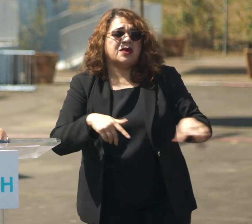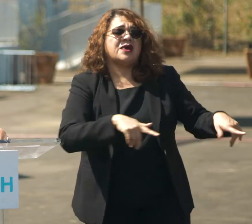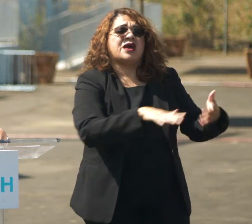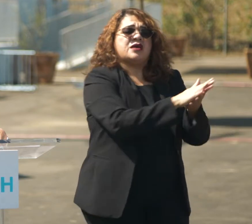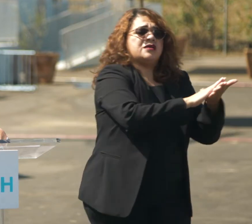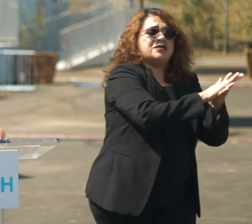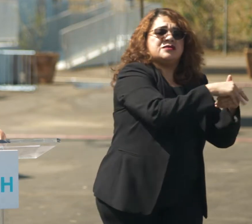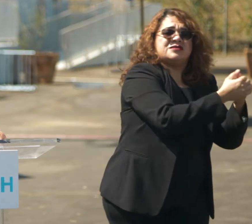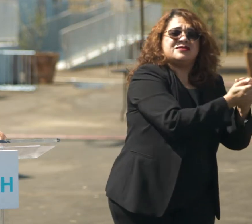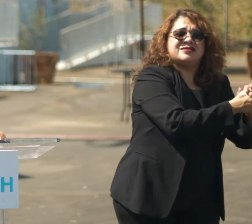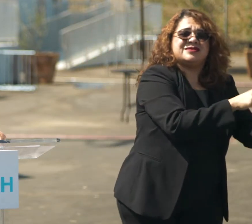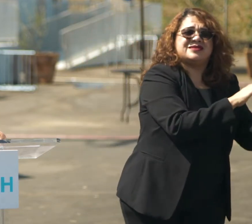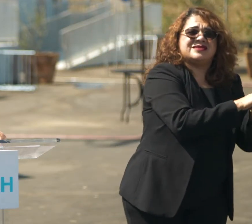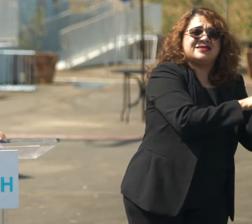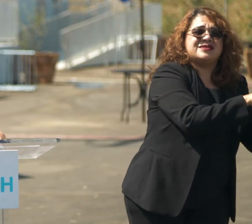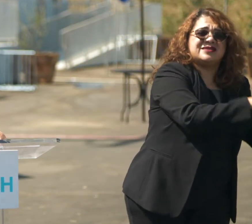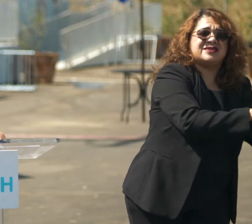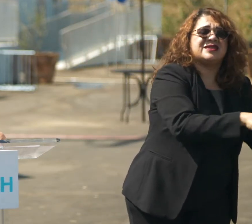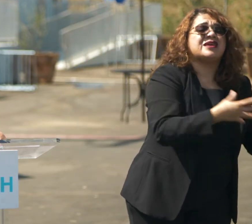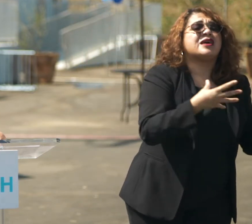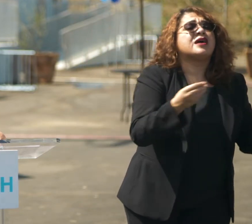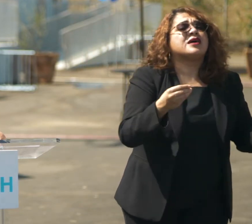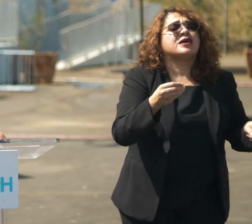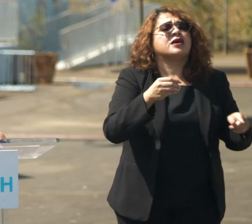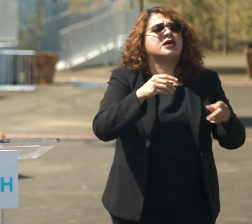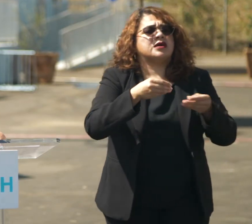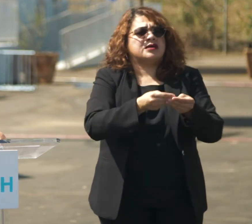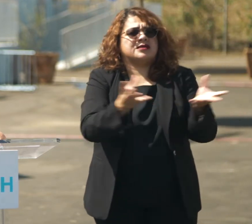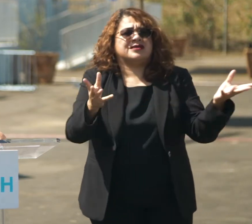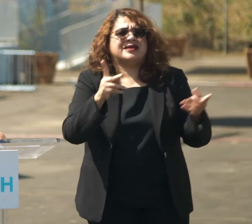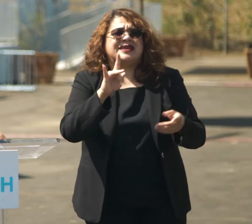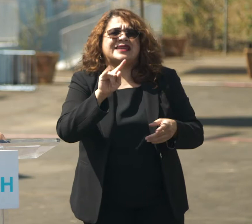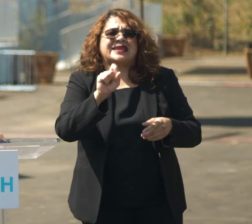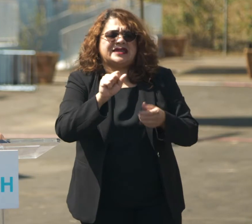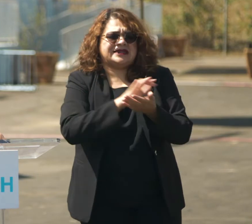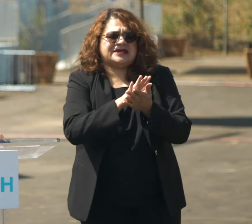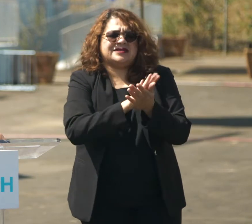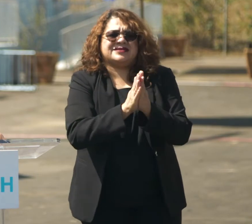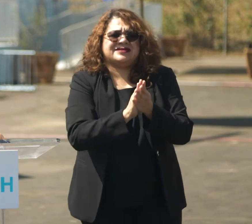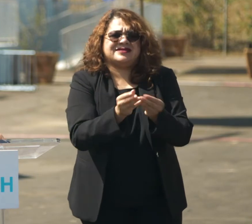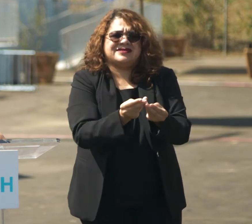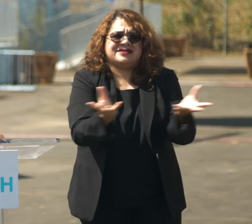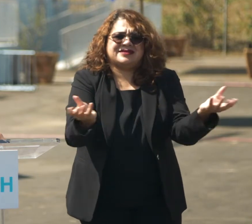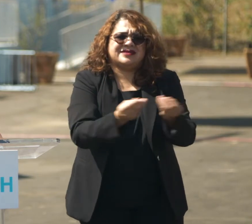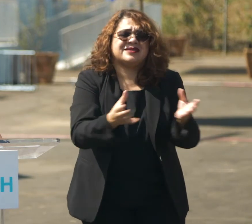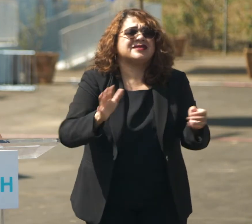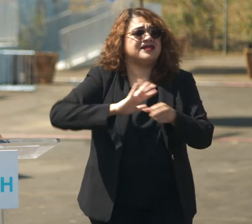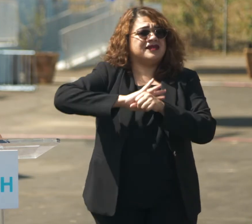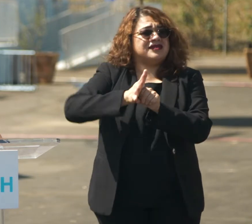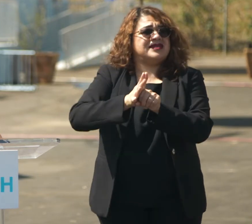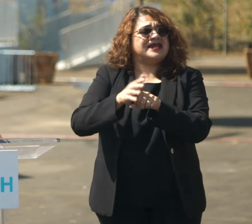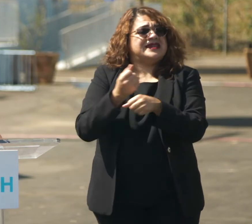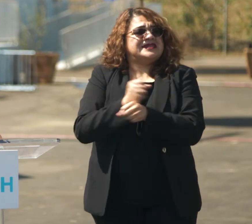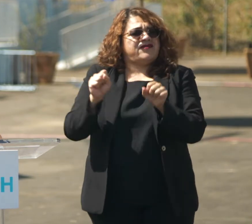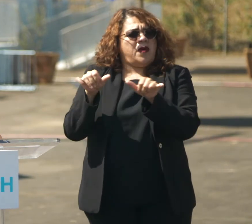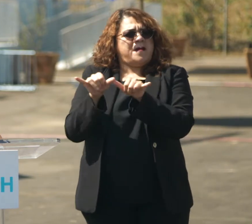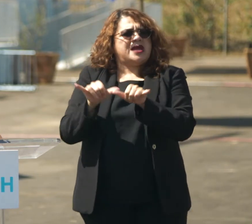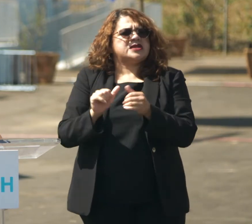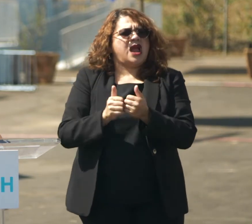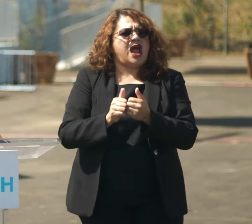sanitation kits to individuals throughout the city. We've also taken important COVID safety measures as we open this